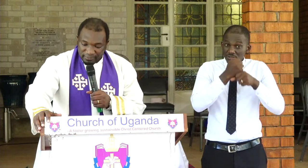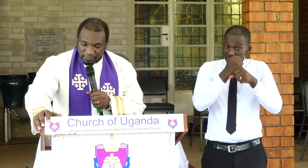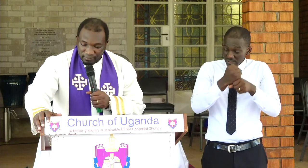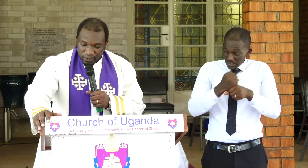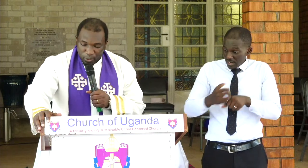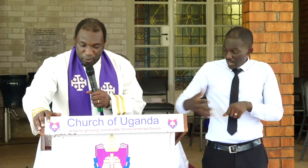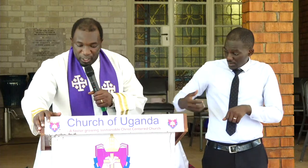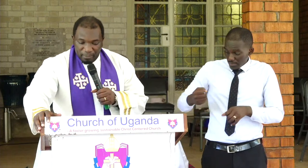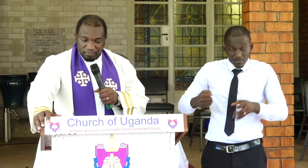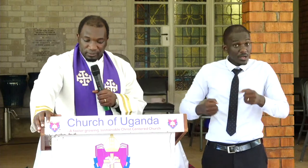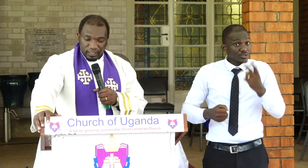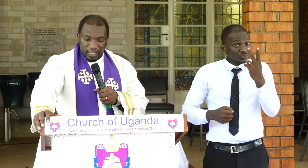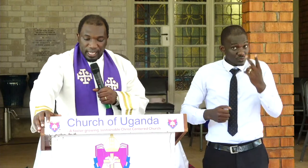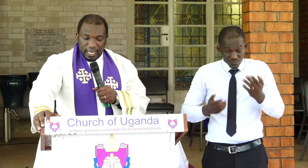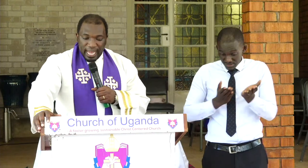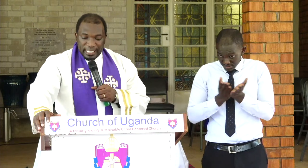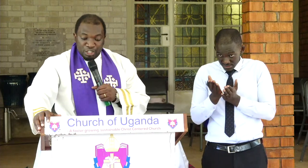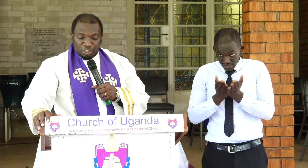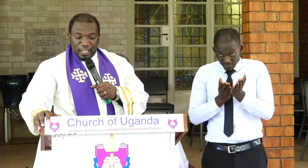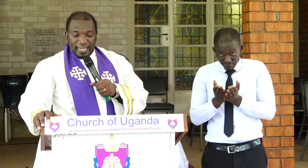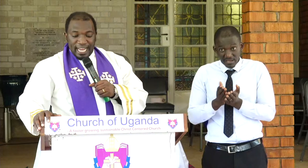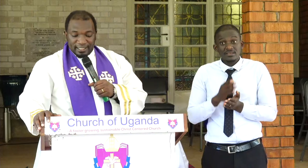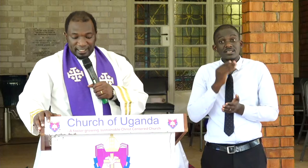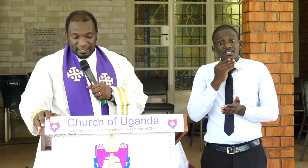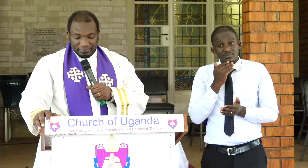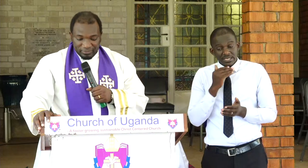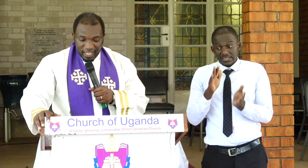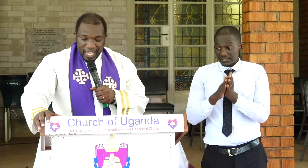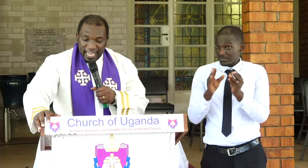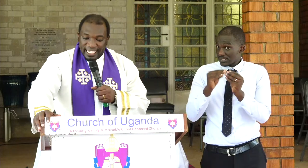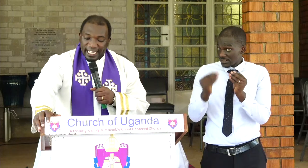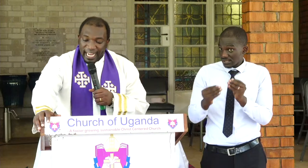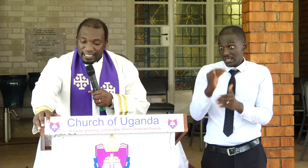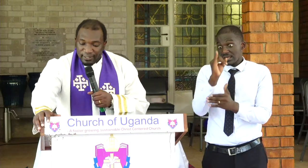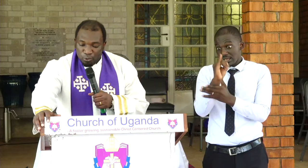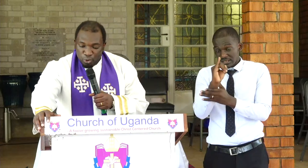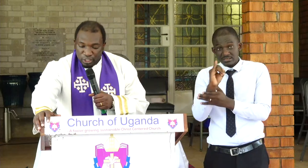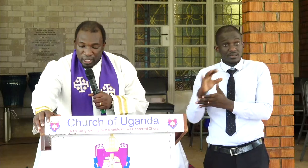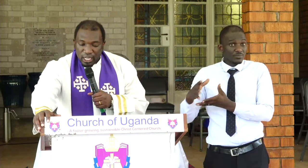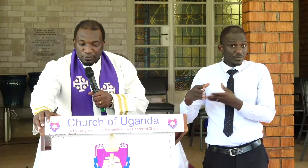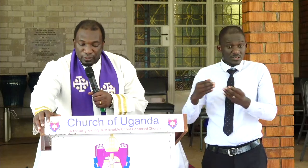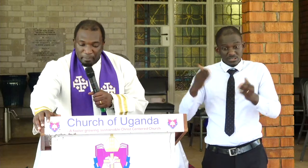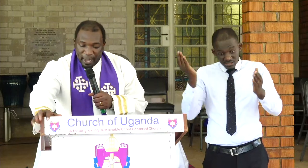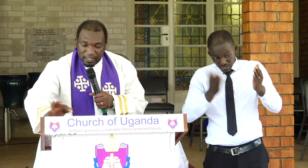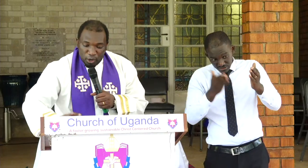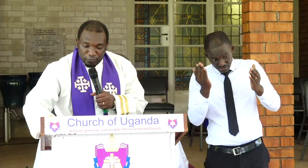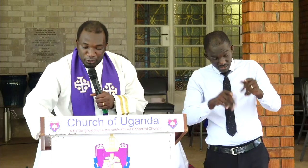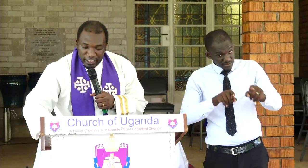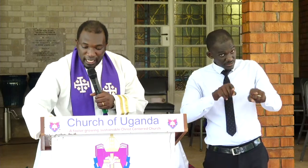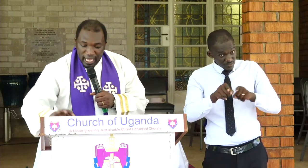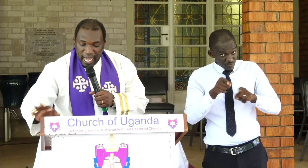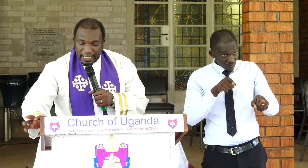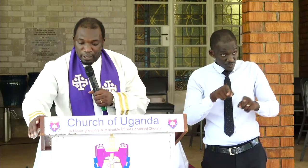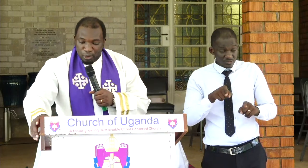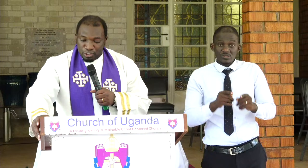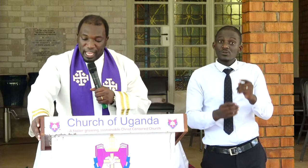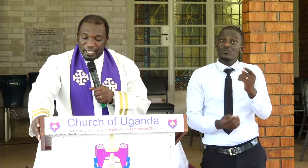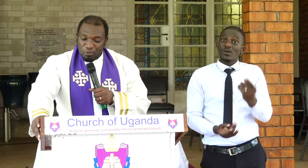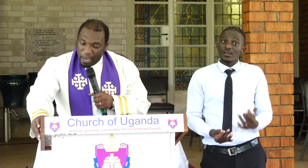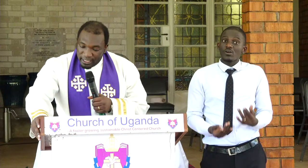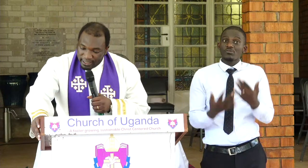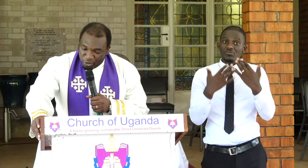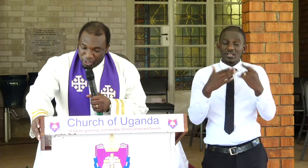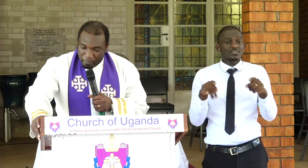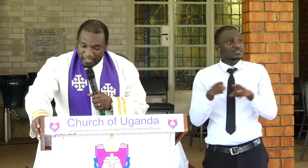men with him and his son Isaac. And he cut the wood for the burnt offering and arose